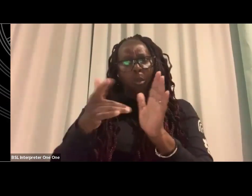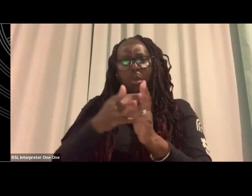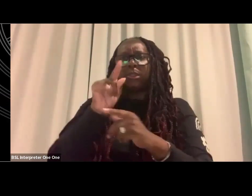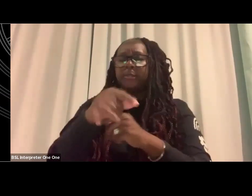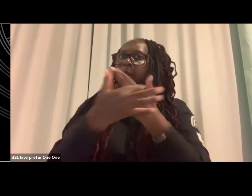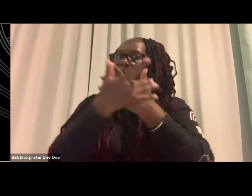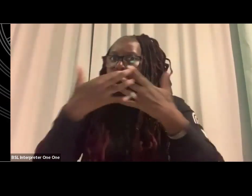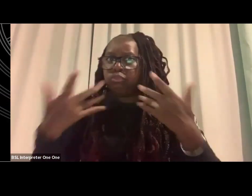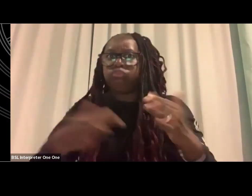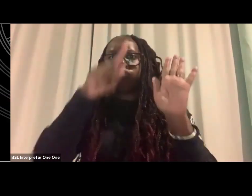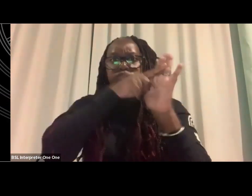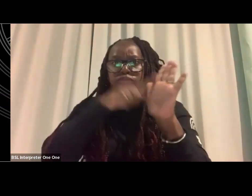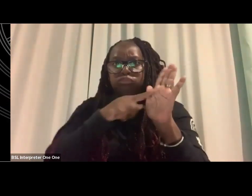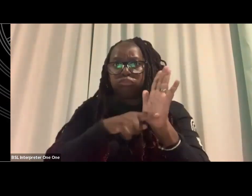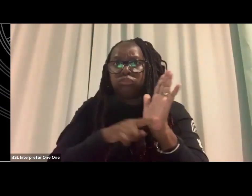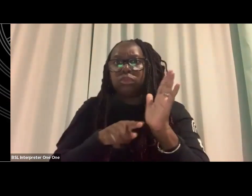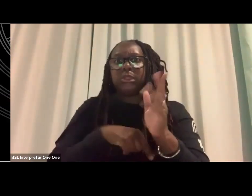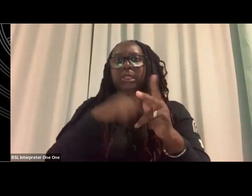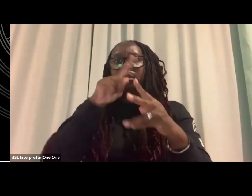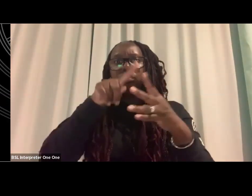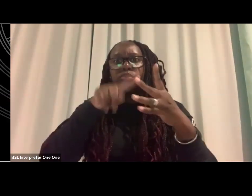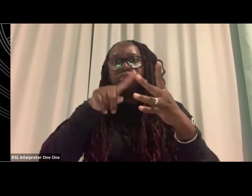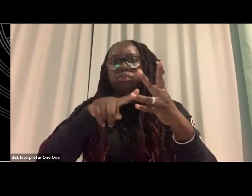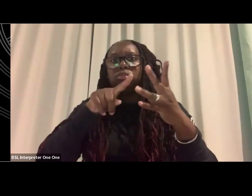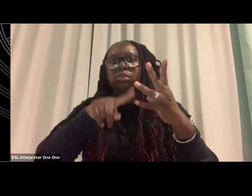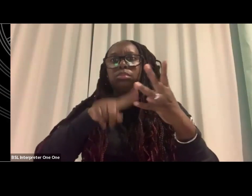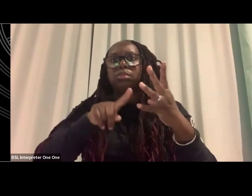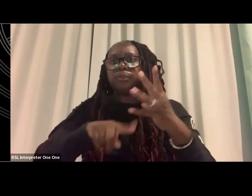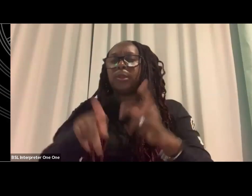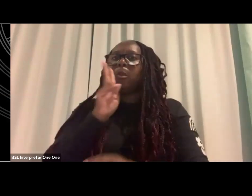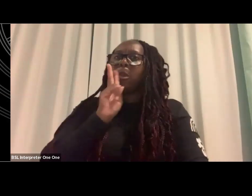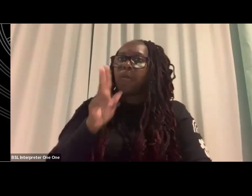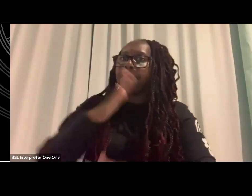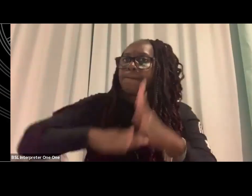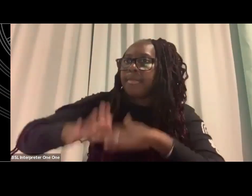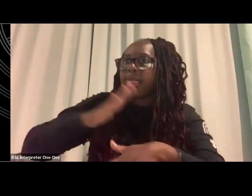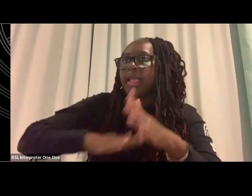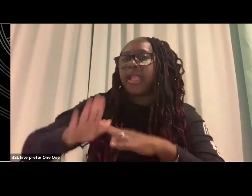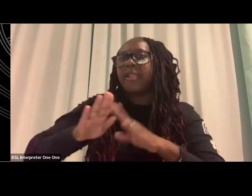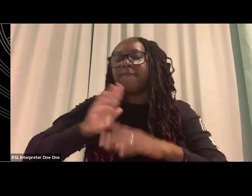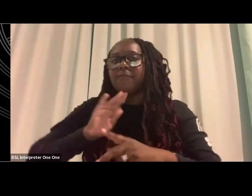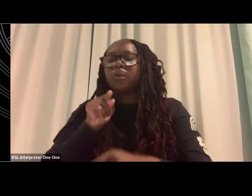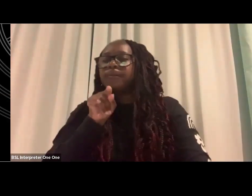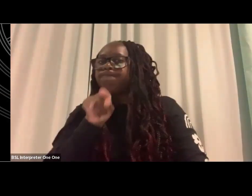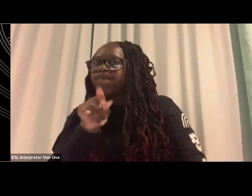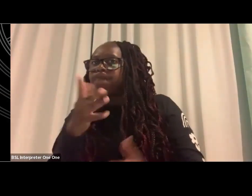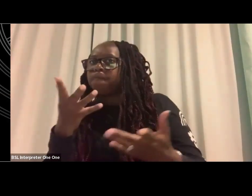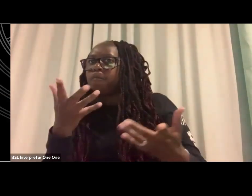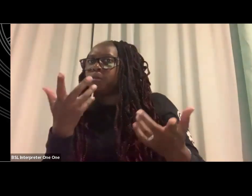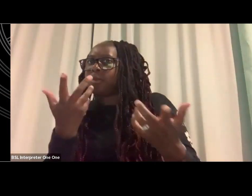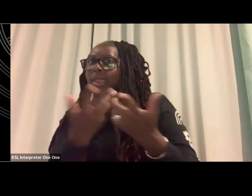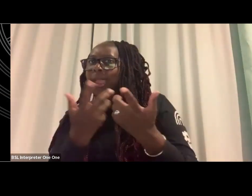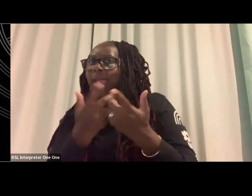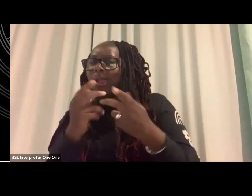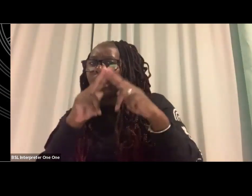policy interventions might take us one step upstream to look at the behavioural influences on the capability